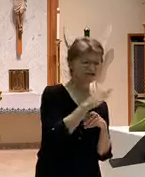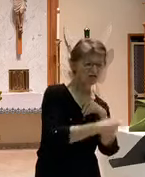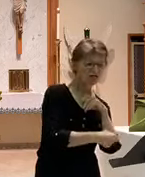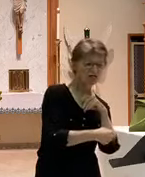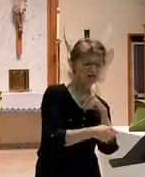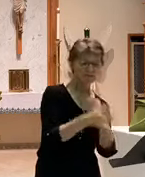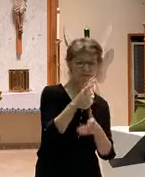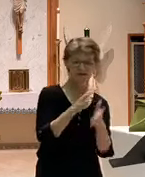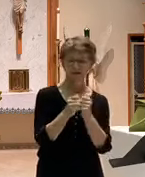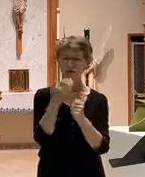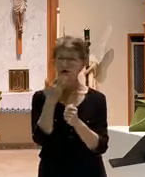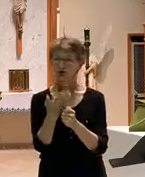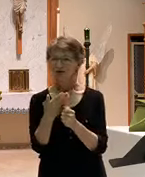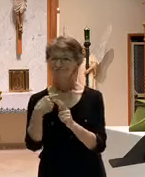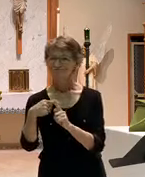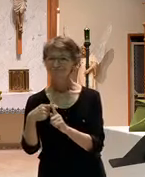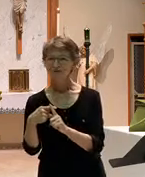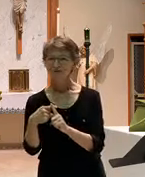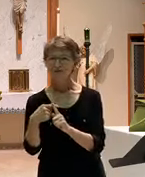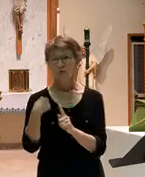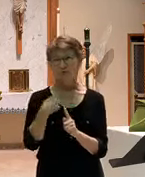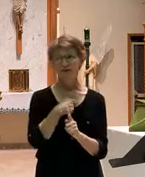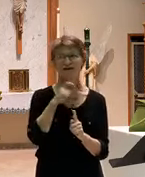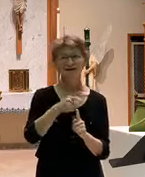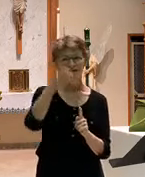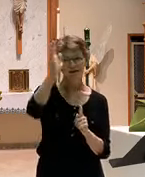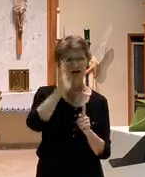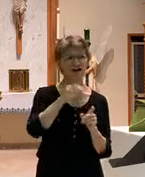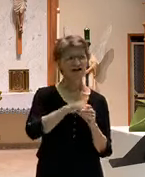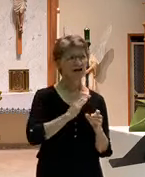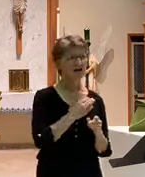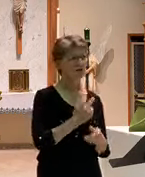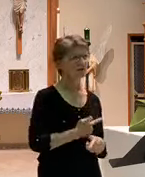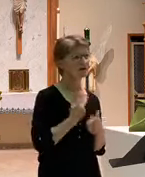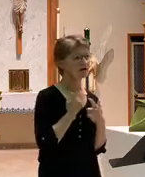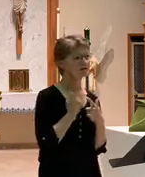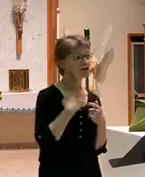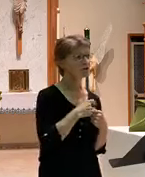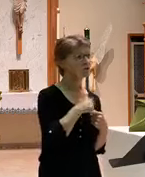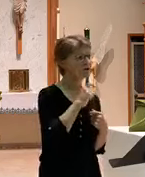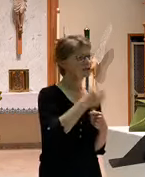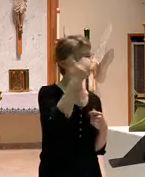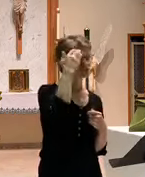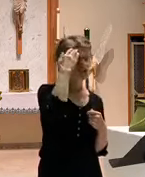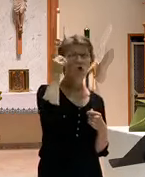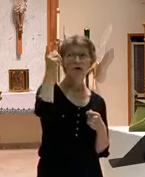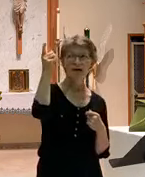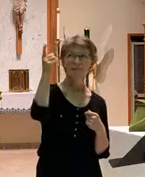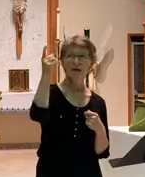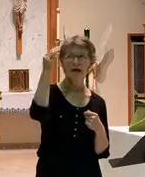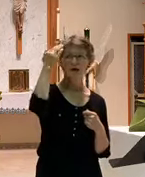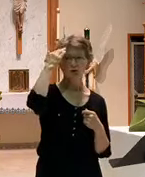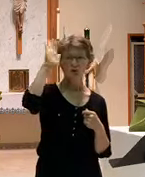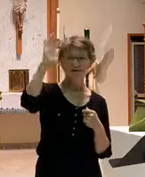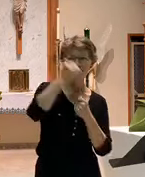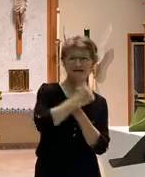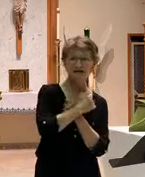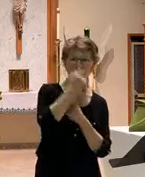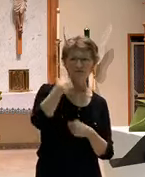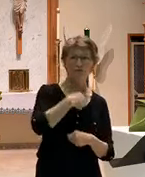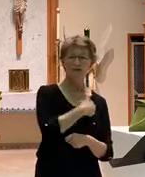need God. We need him in our lives. We need to know him and to know his love for us.